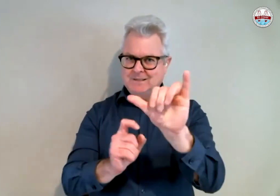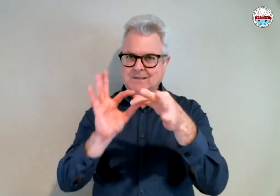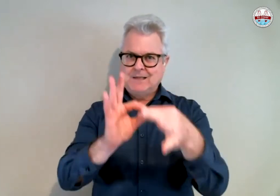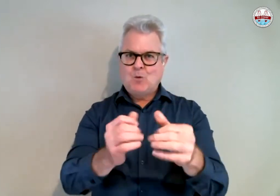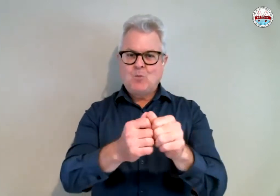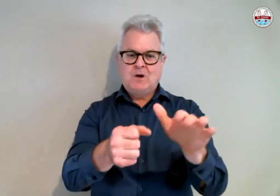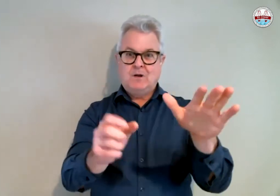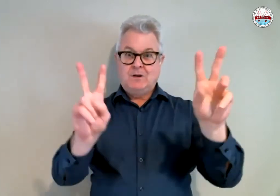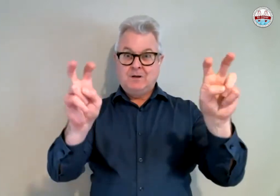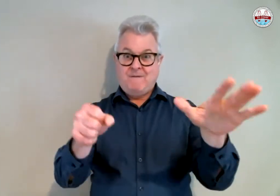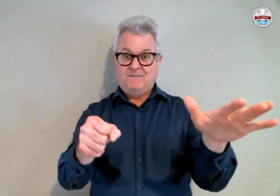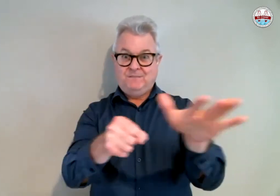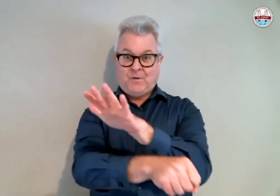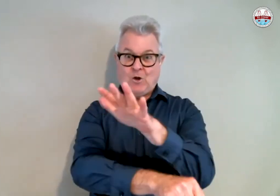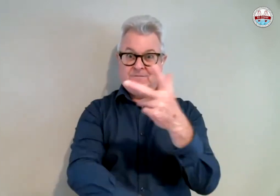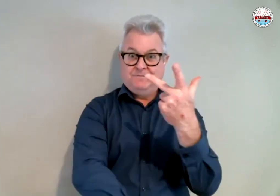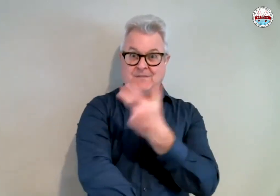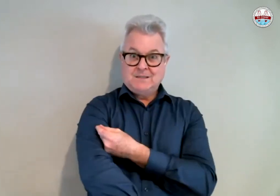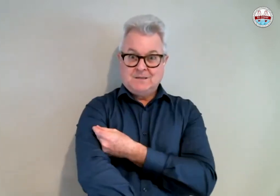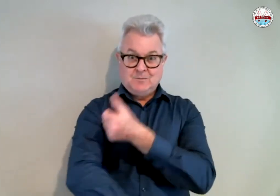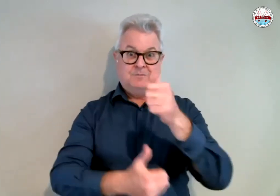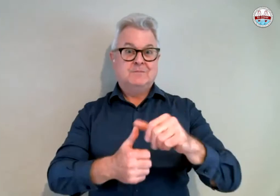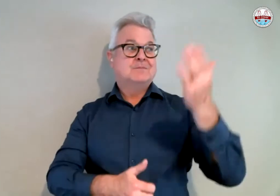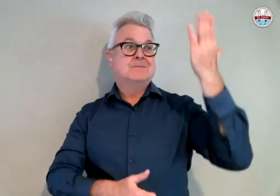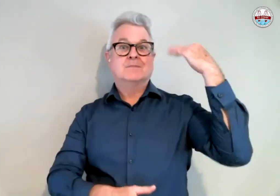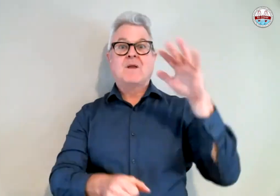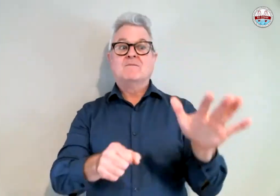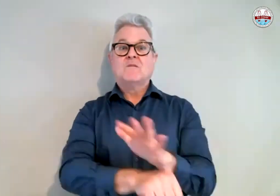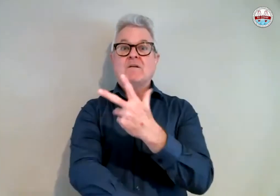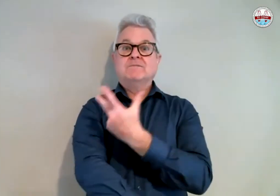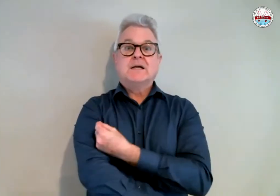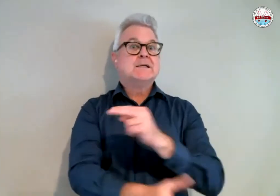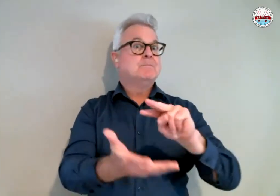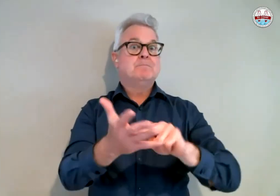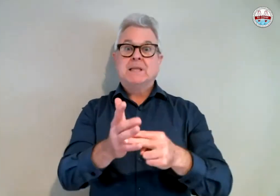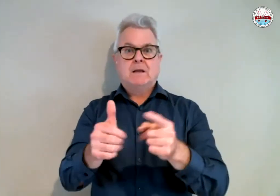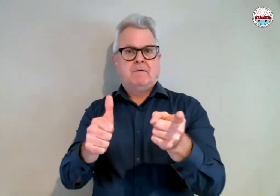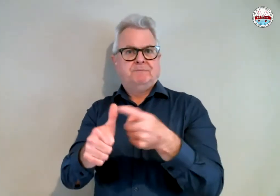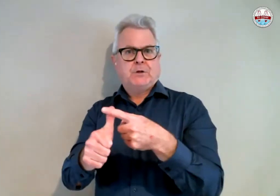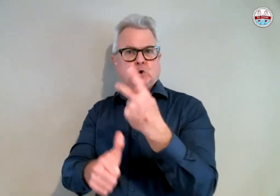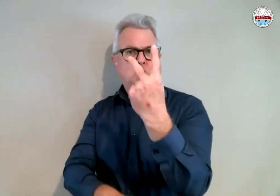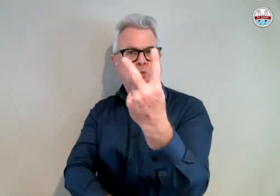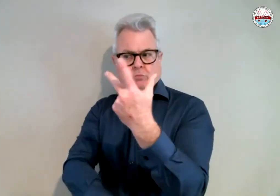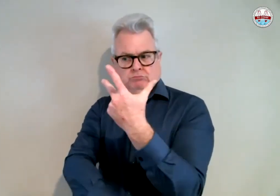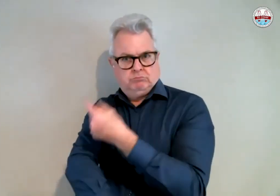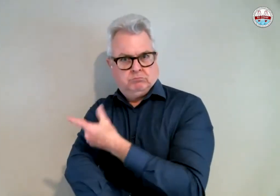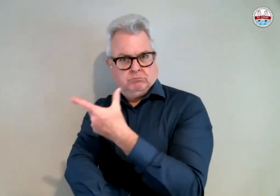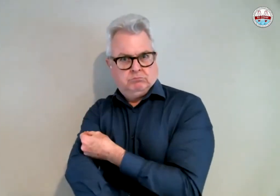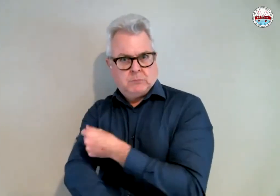Now, the rules have just changed recently for fully vaccinated. Previously, in the past, fully vaccinated meant that